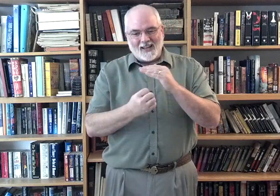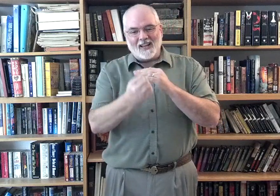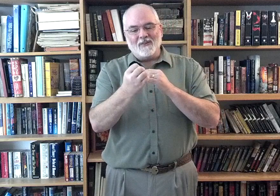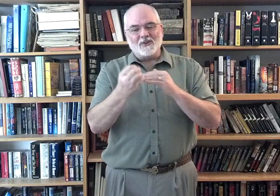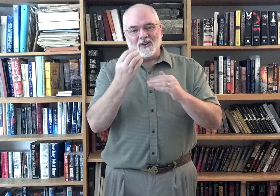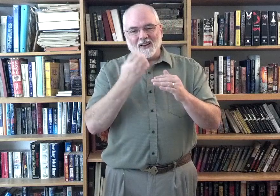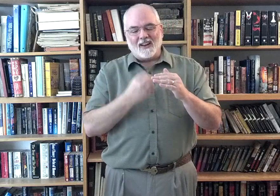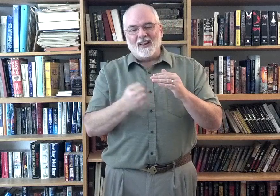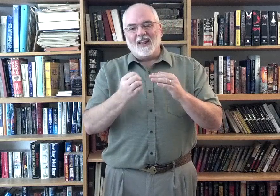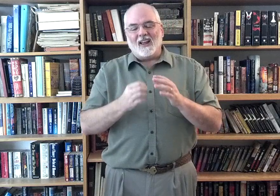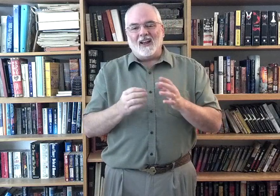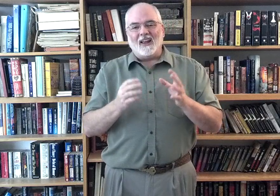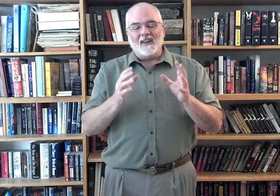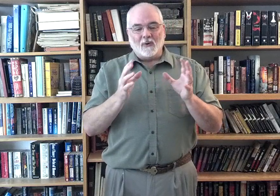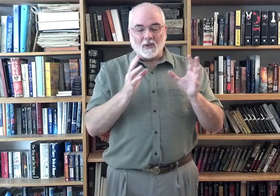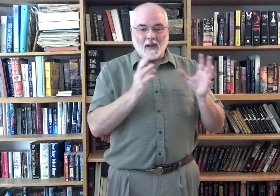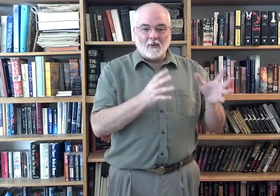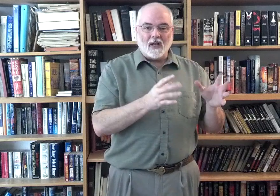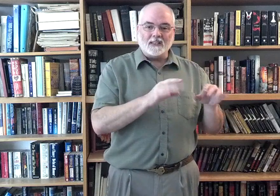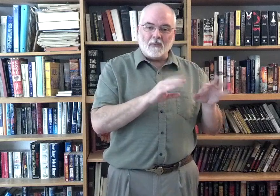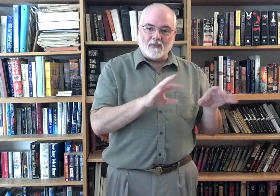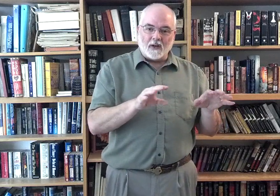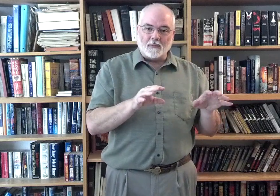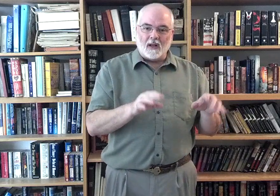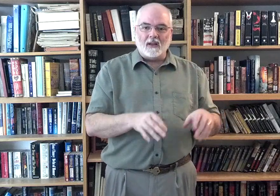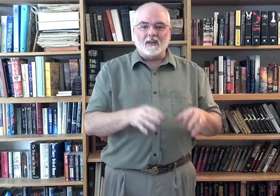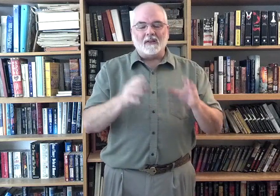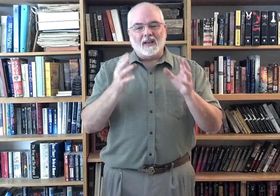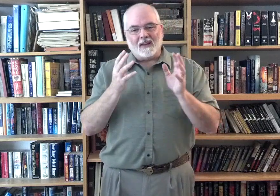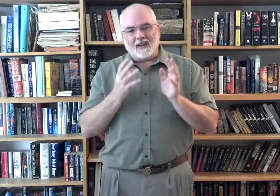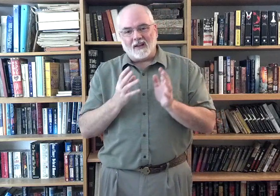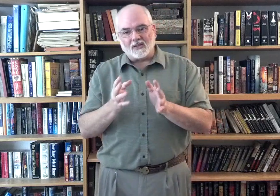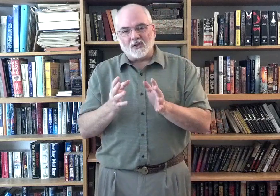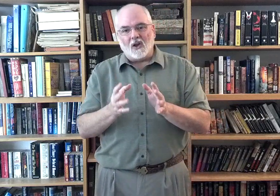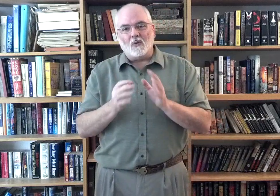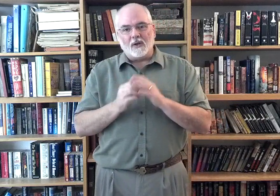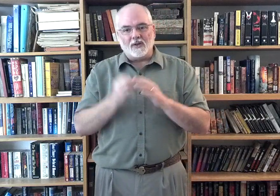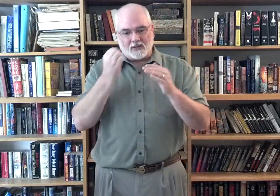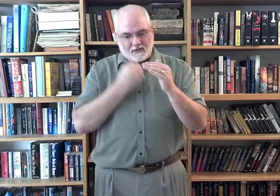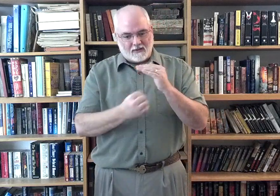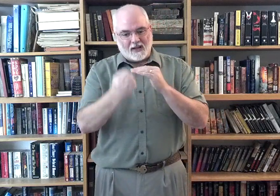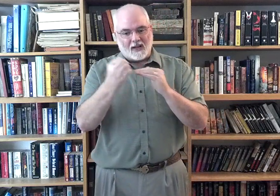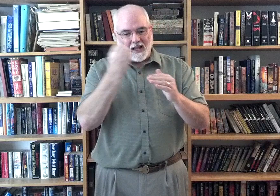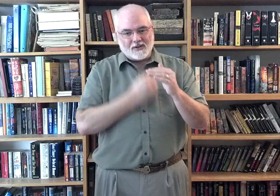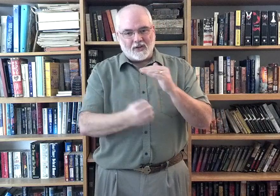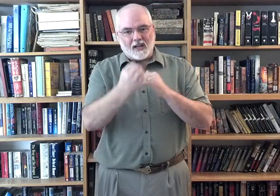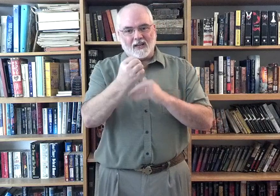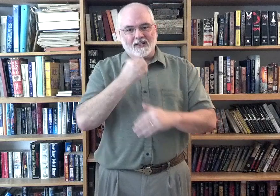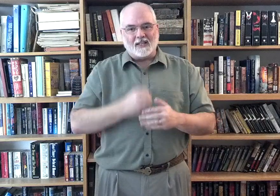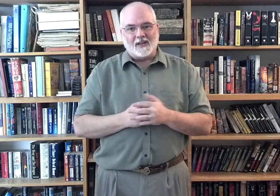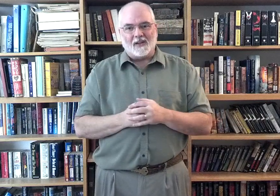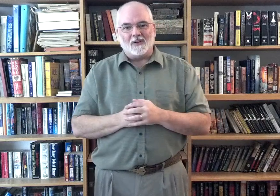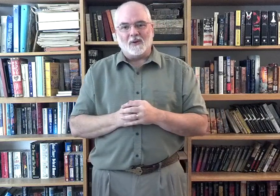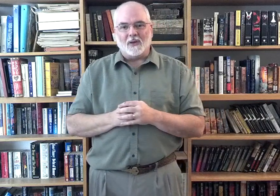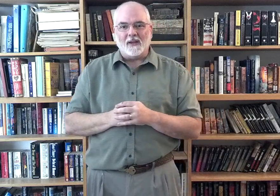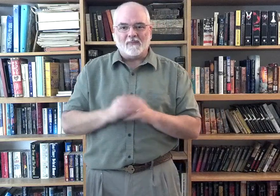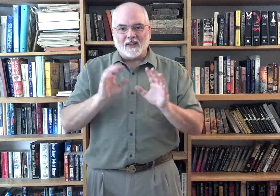language, if it were the Bible class, I'd be fingerspelling it. In a song, we just Elijah and Ezekiel. Okay? Got